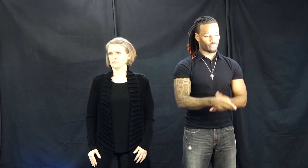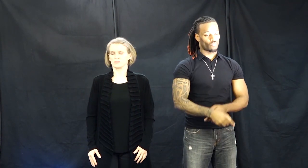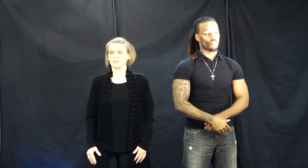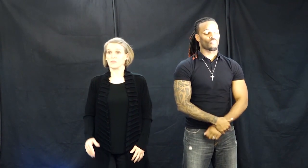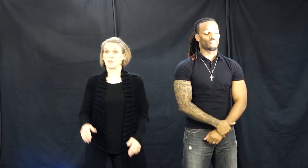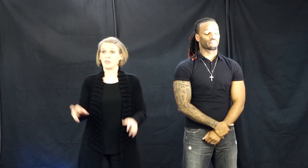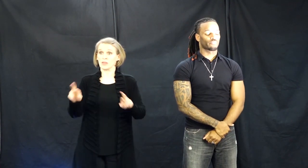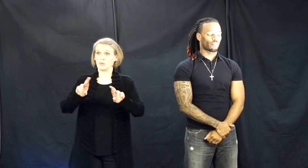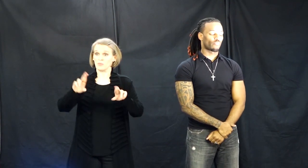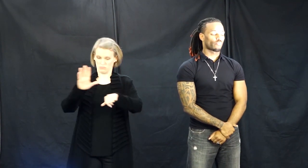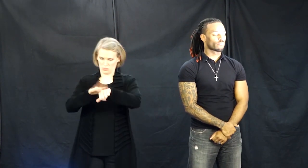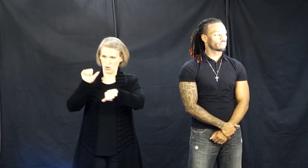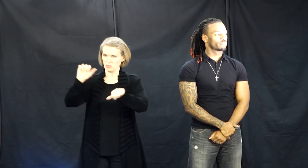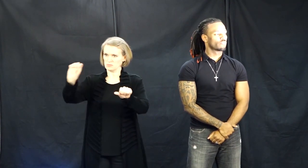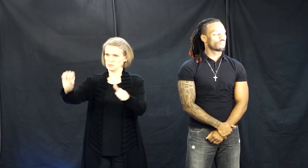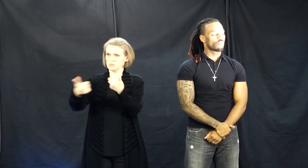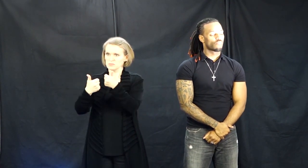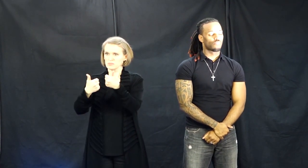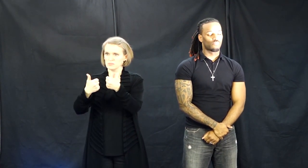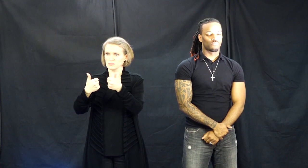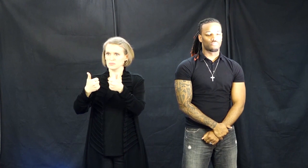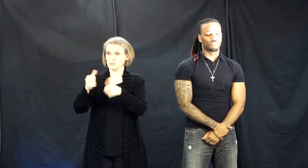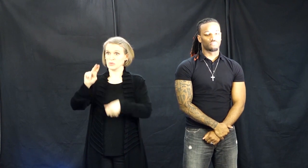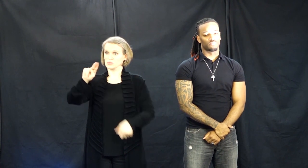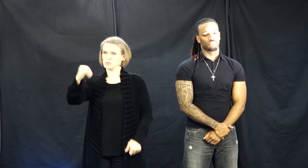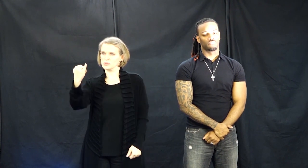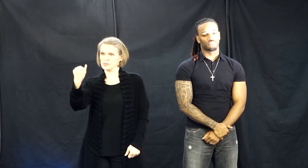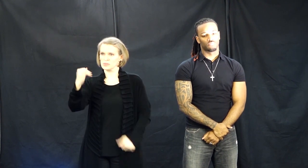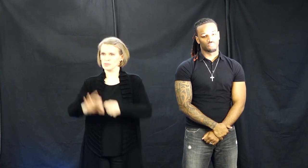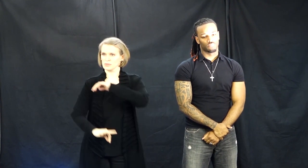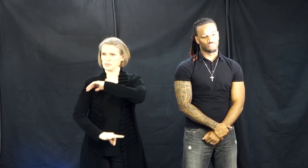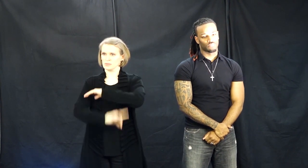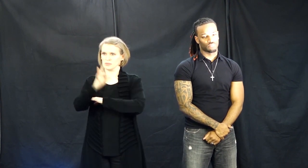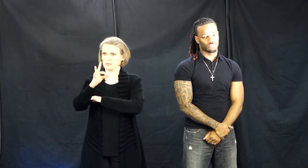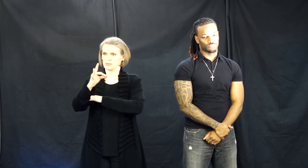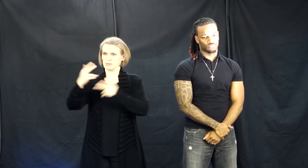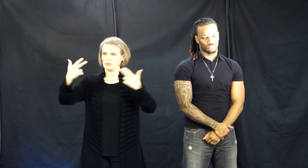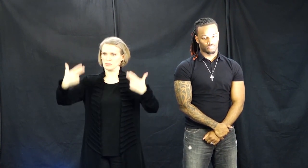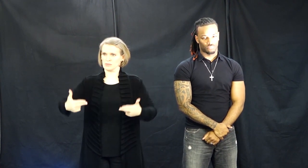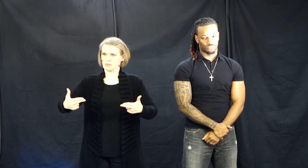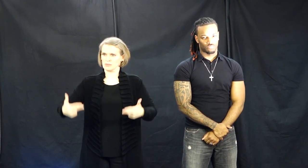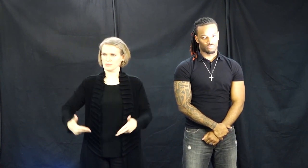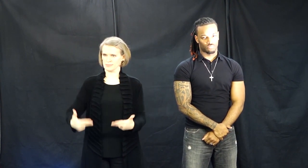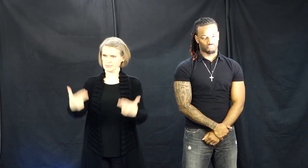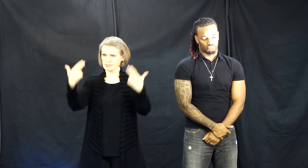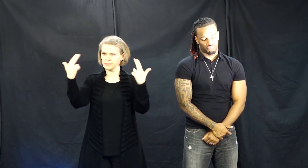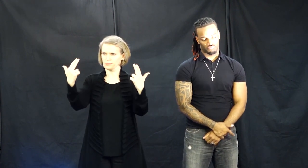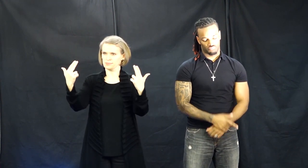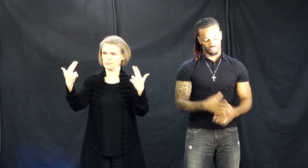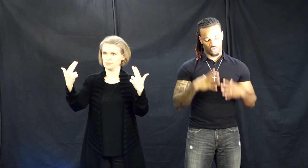stand, Alexander. We hawking dawn. Guns drawn. You're